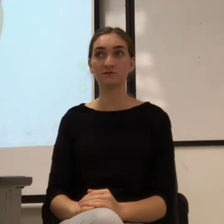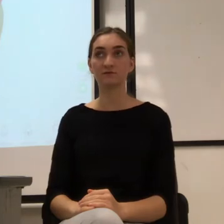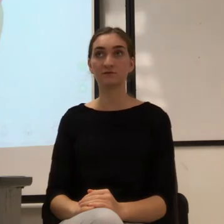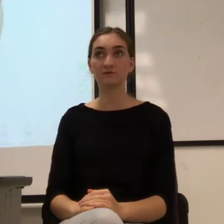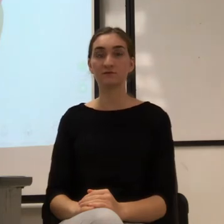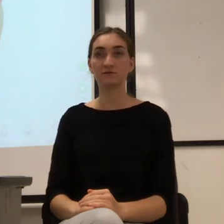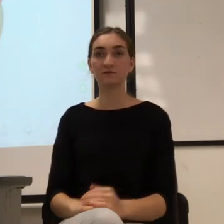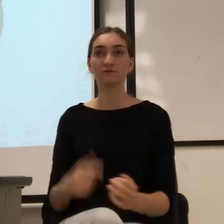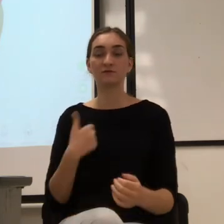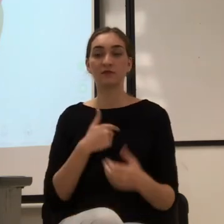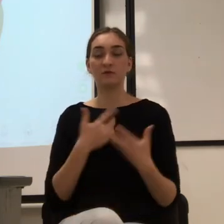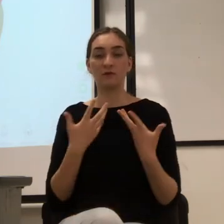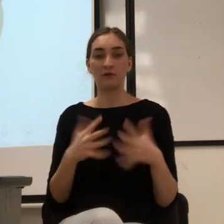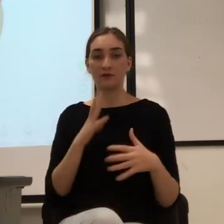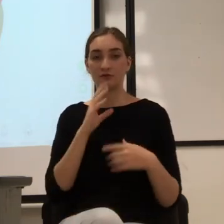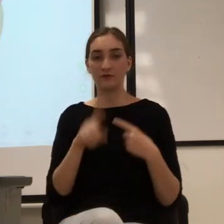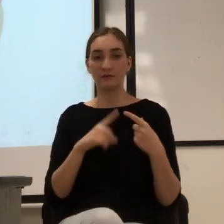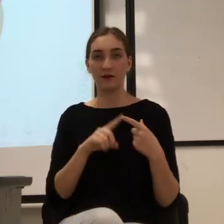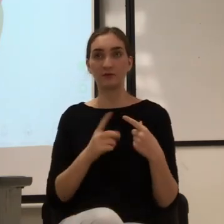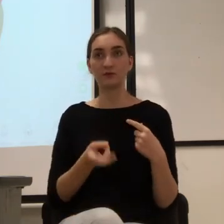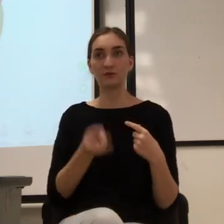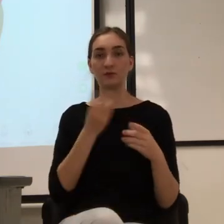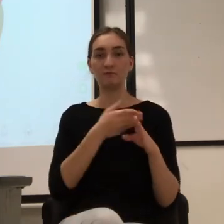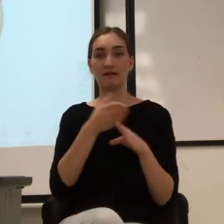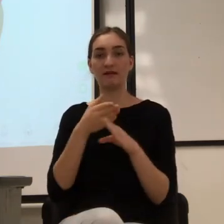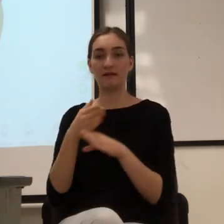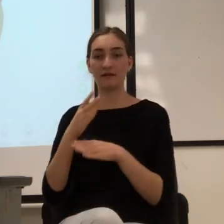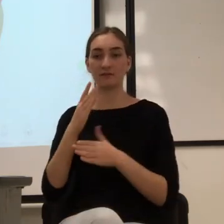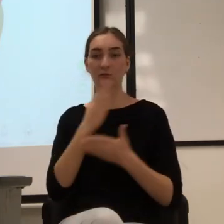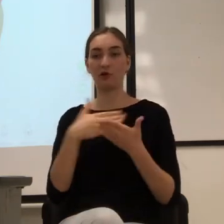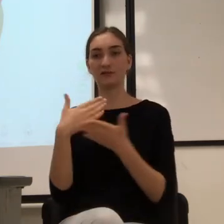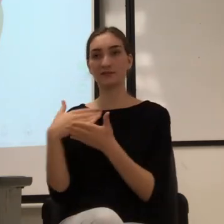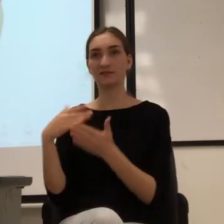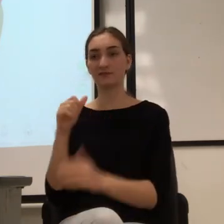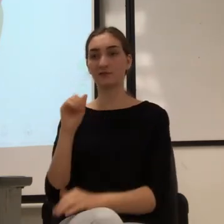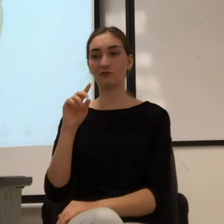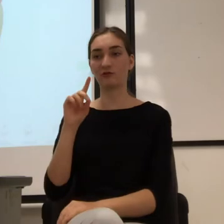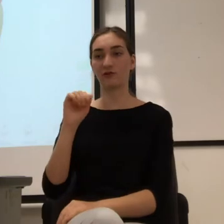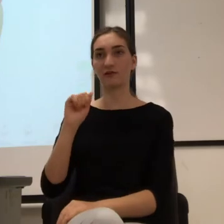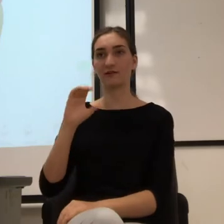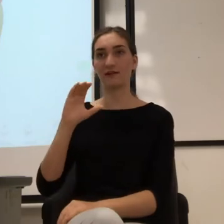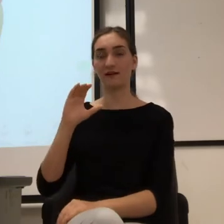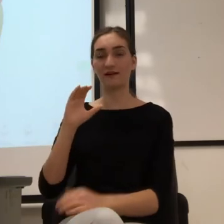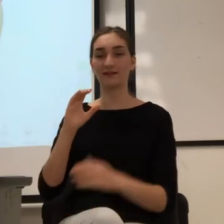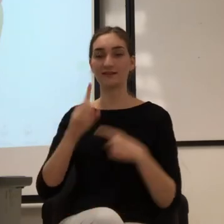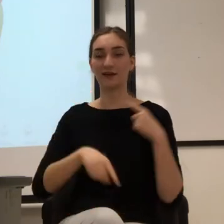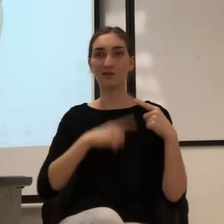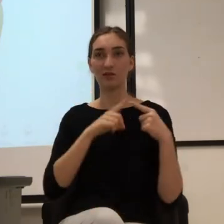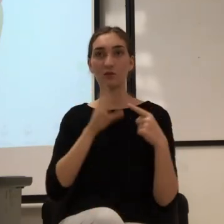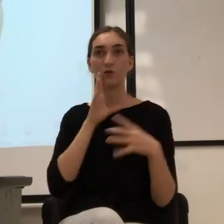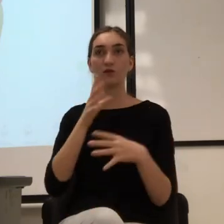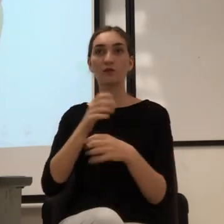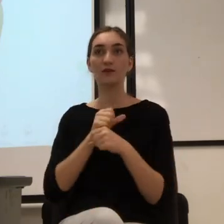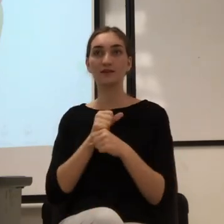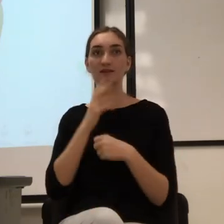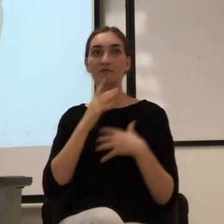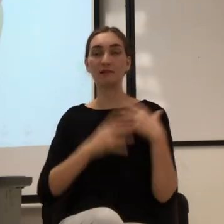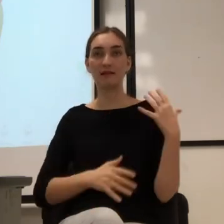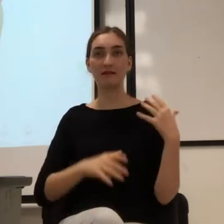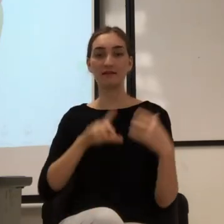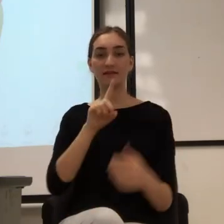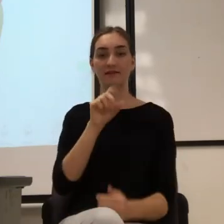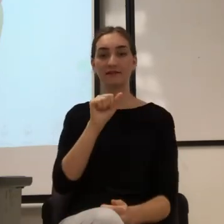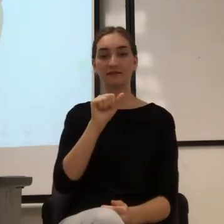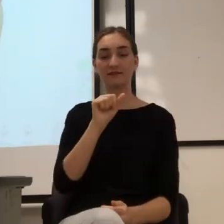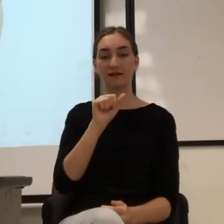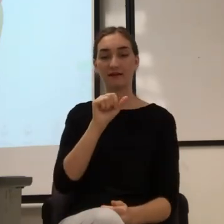Talked about the two main phases of the cardiac cycle. Are you going to receive blood in the diastole or the systole? Which one?